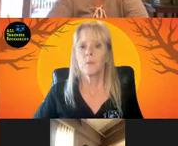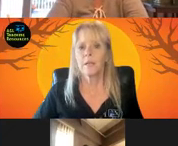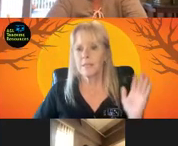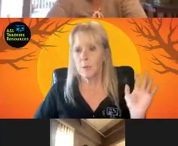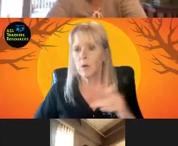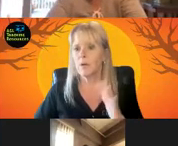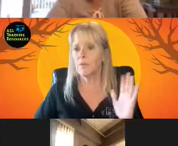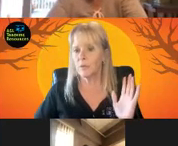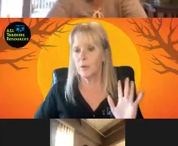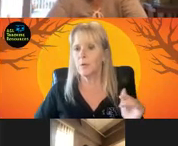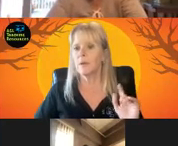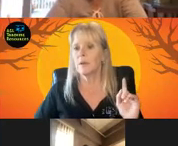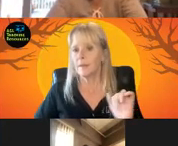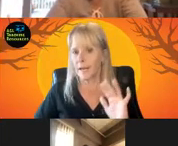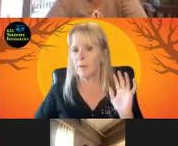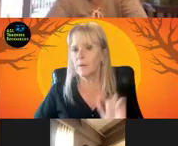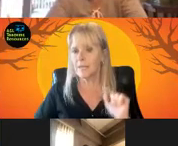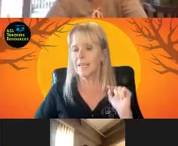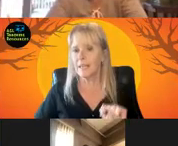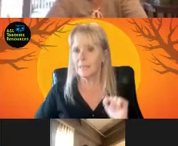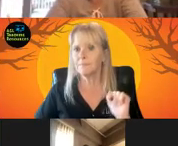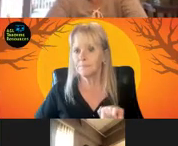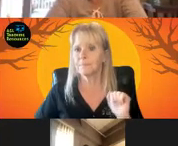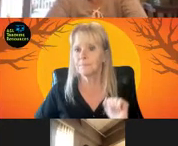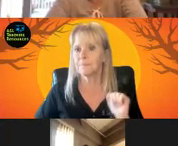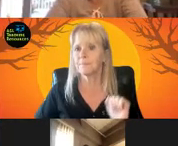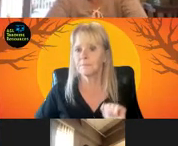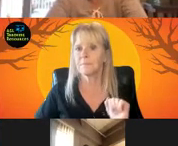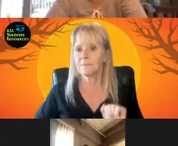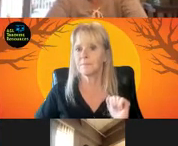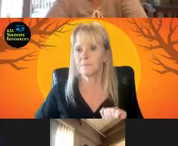And as we can see, we'll go through the arrows again.